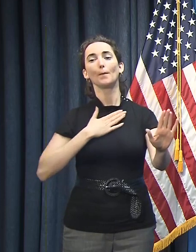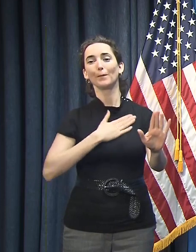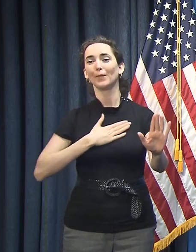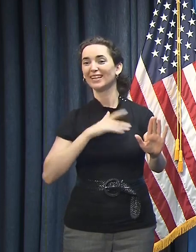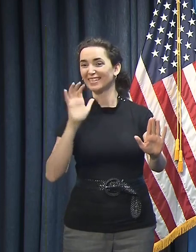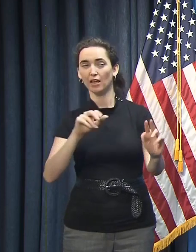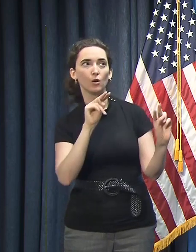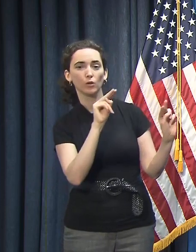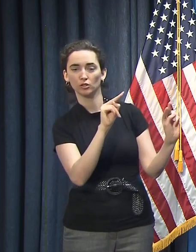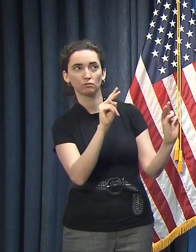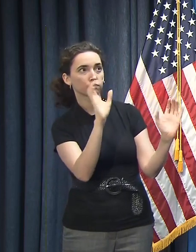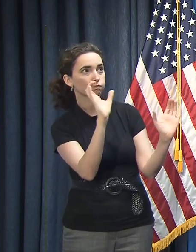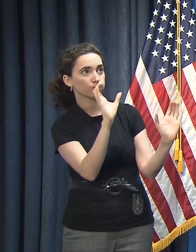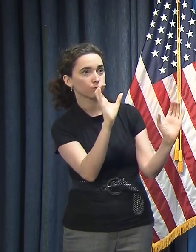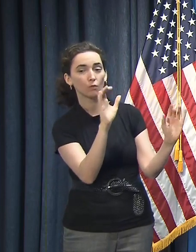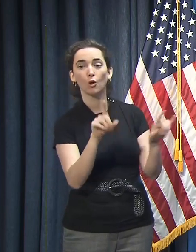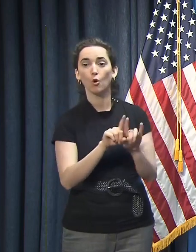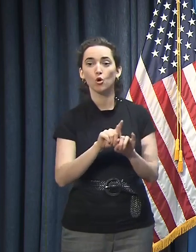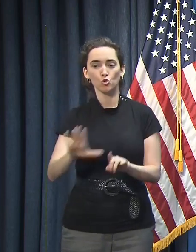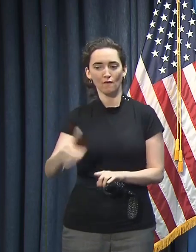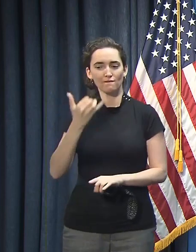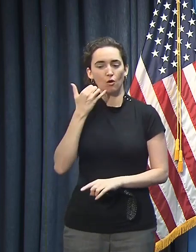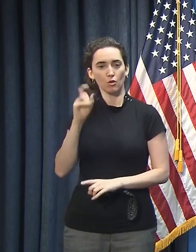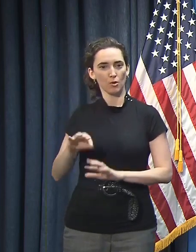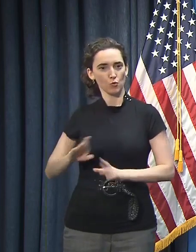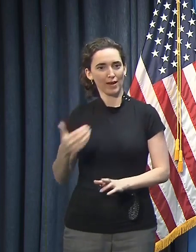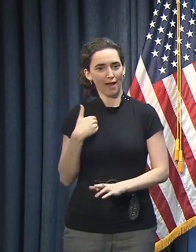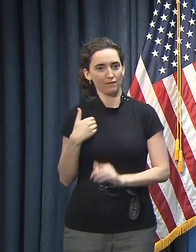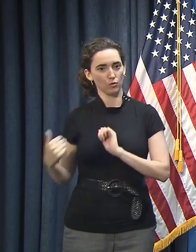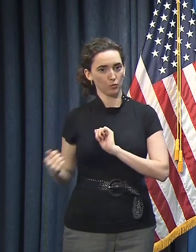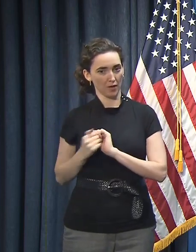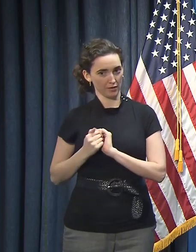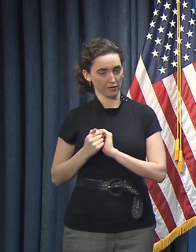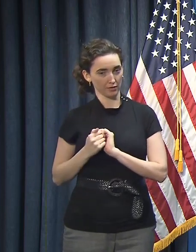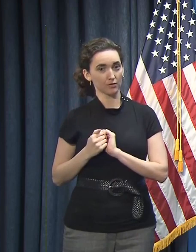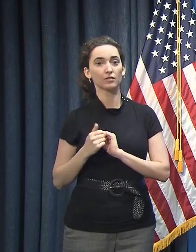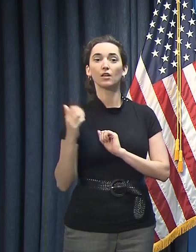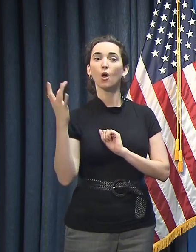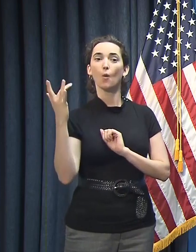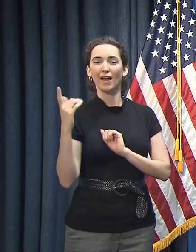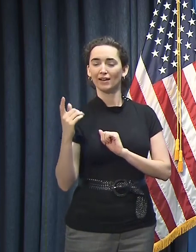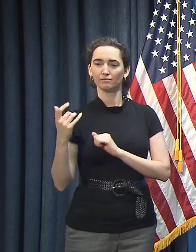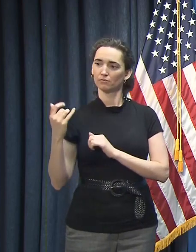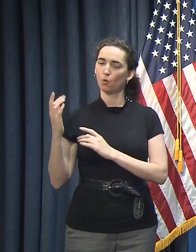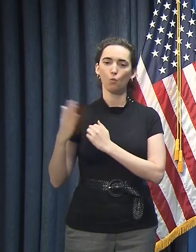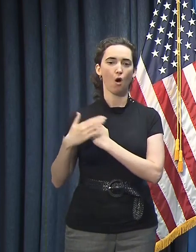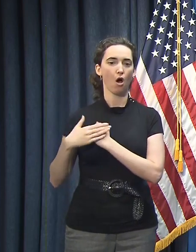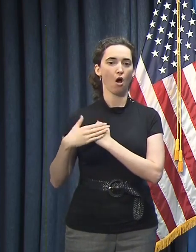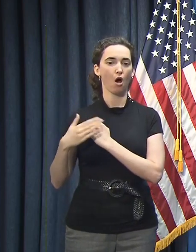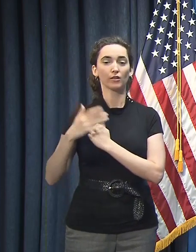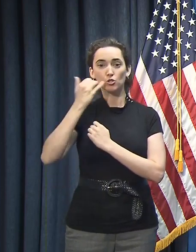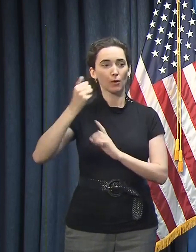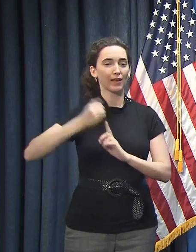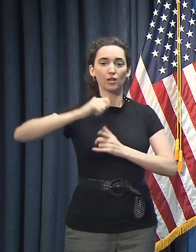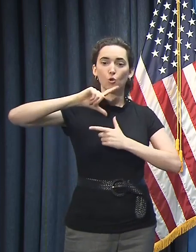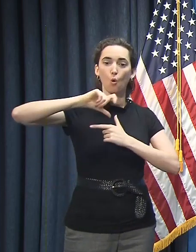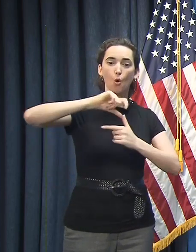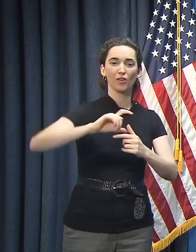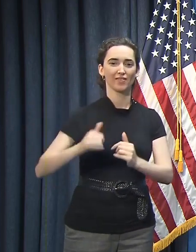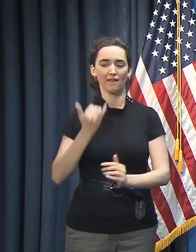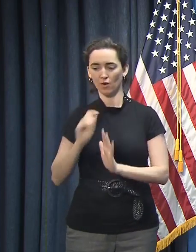attention to that and certainly keep their cell phone handy, because you will get your last and best warning about a tornado on